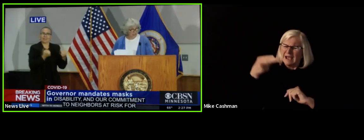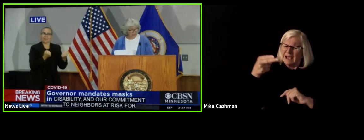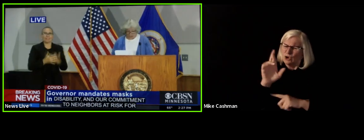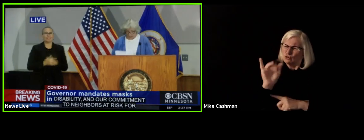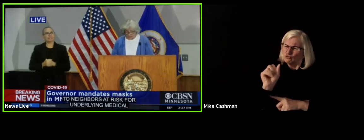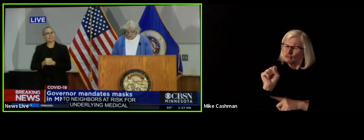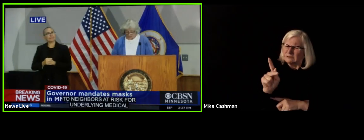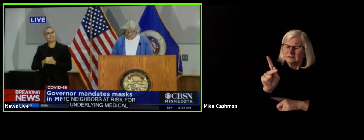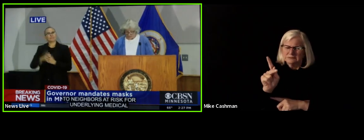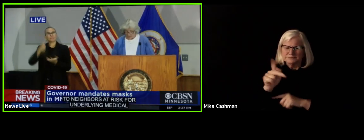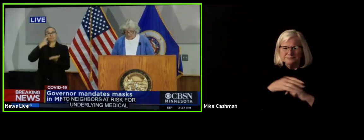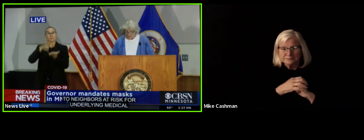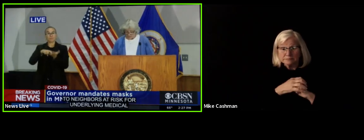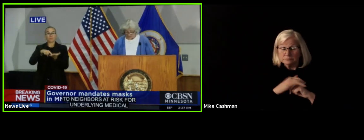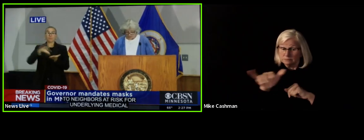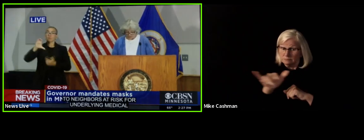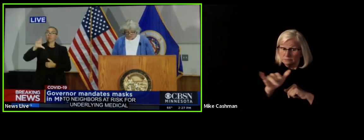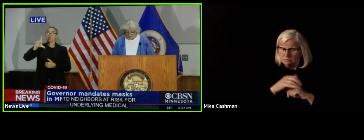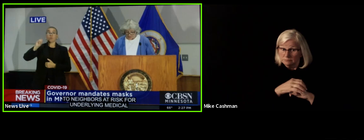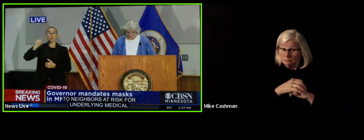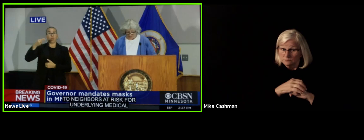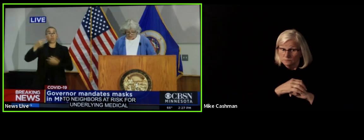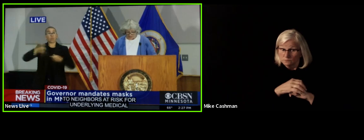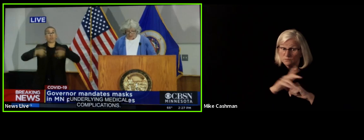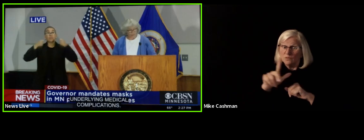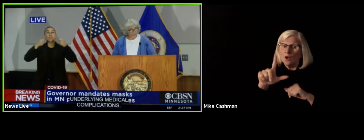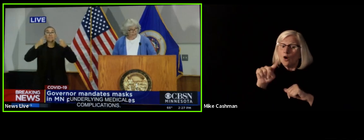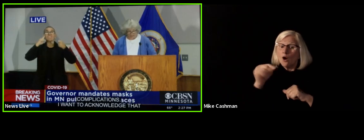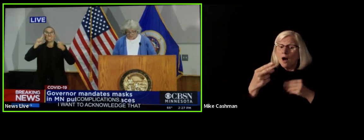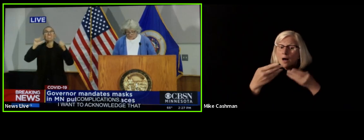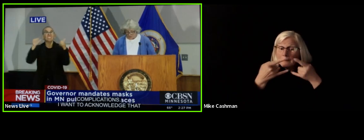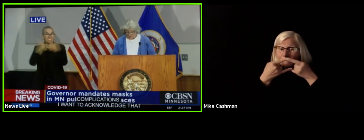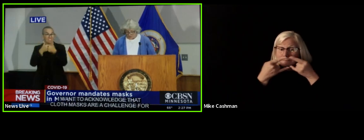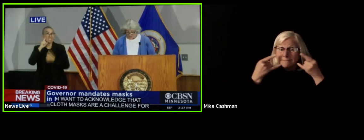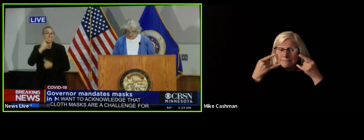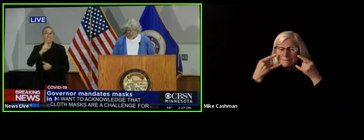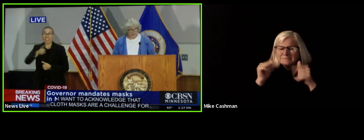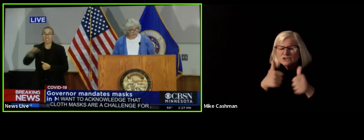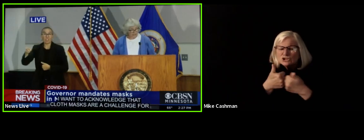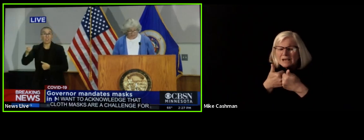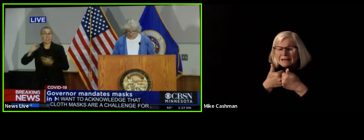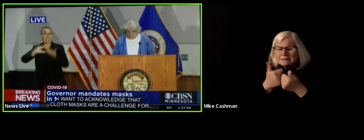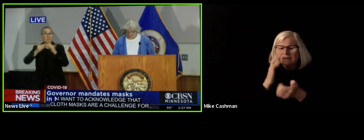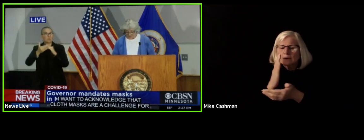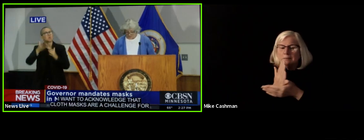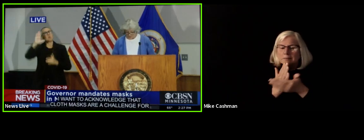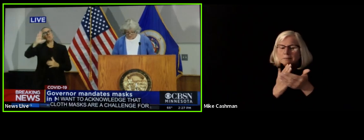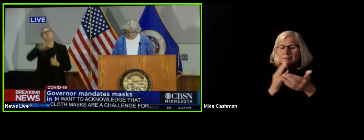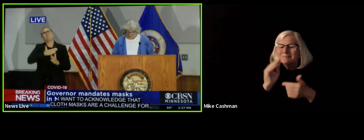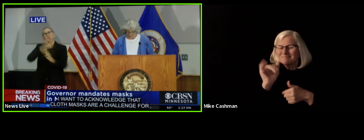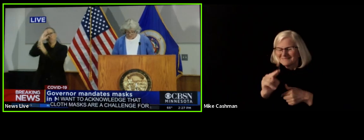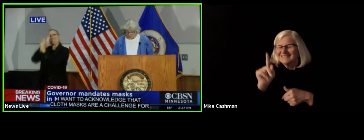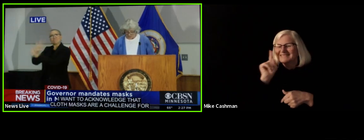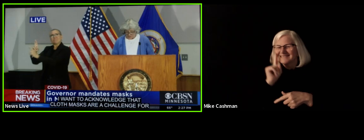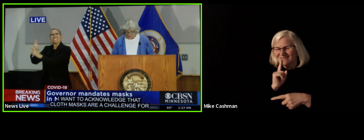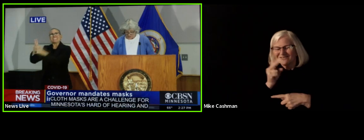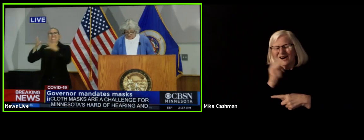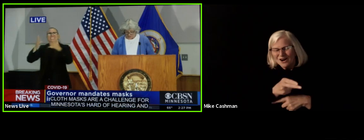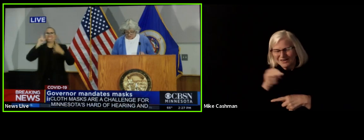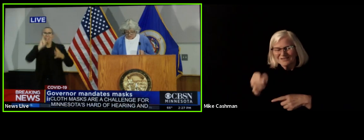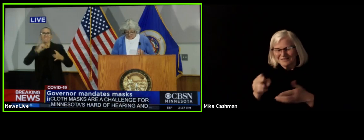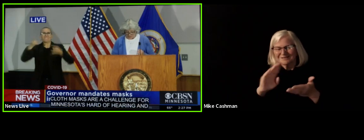masks are a challenge for Minnesota's deaf and hard of hearing population, and that we ask everyone to be considerate and accommodating of our deaf and hard of